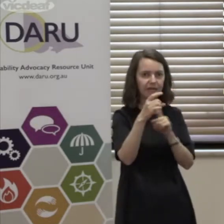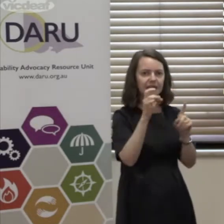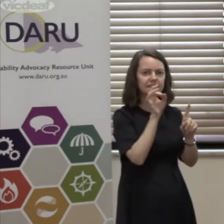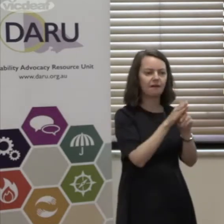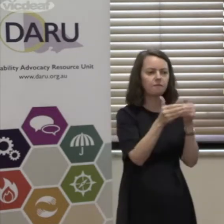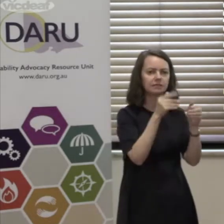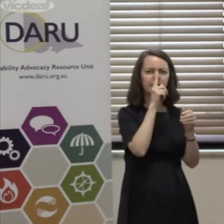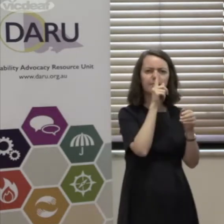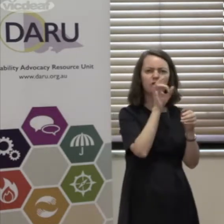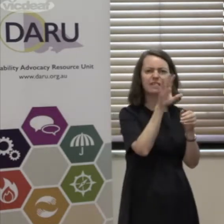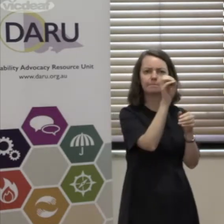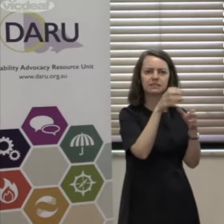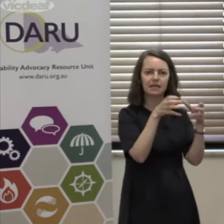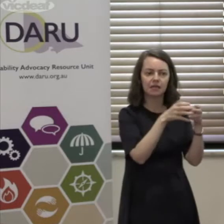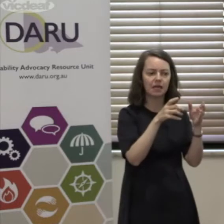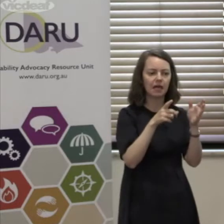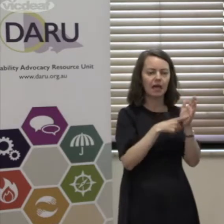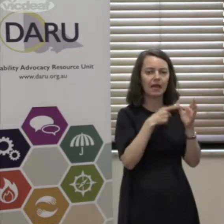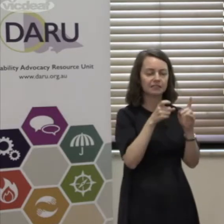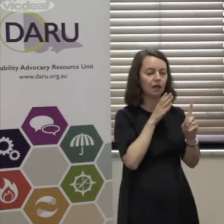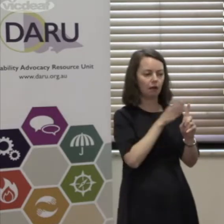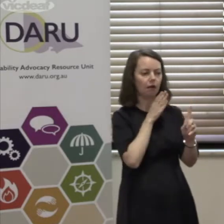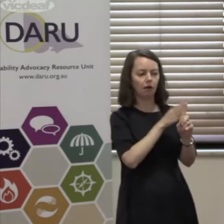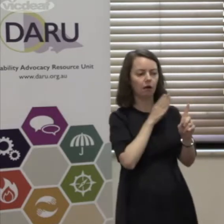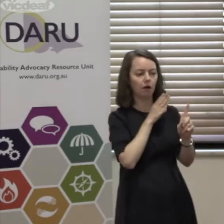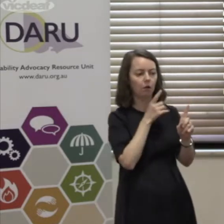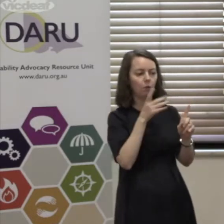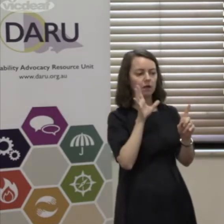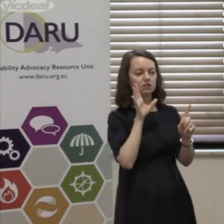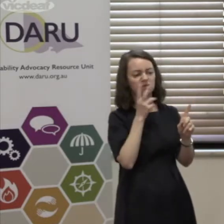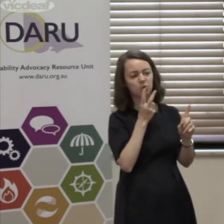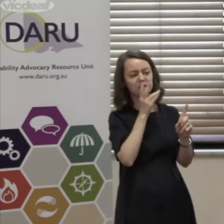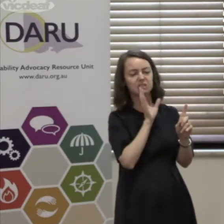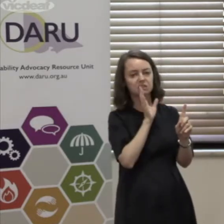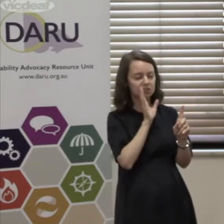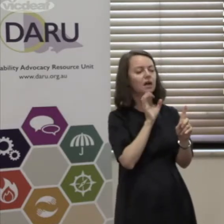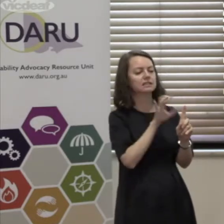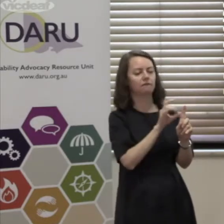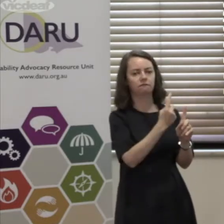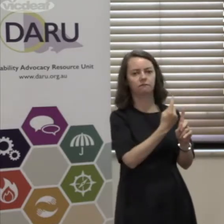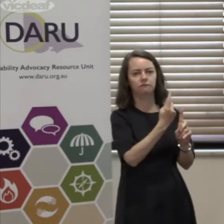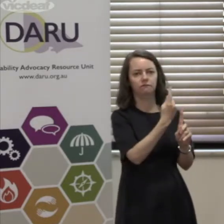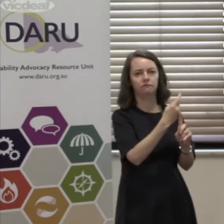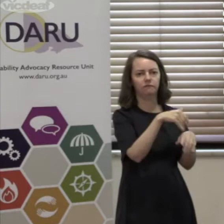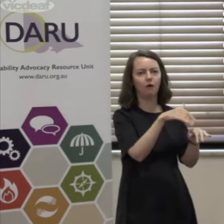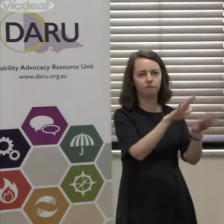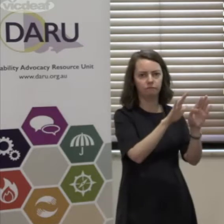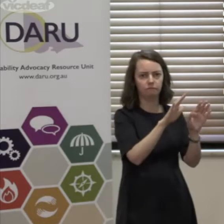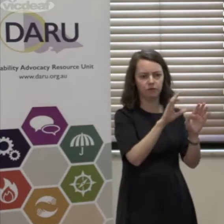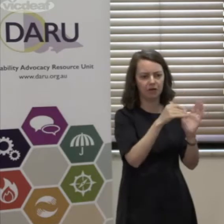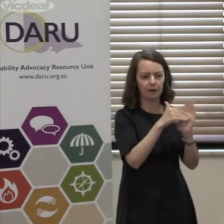self-manage, the LAC is actually still their prime first of contact, but really they're quite independent in the way they might go about